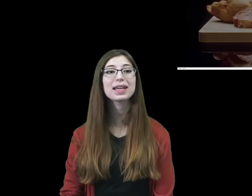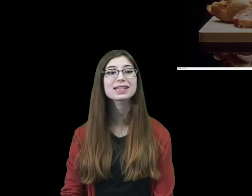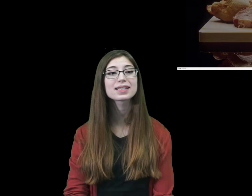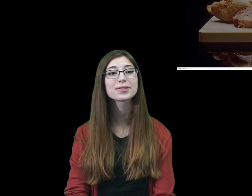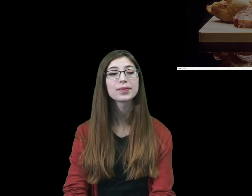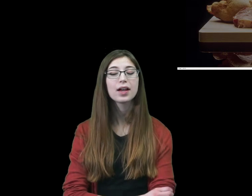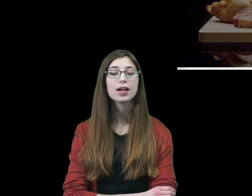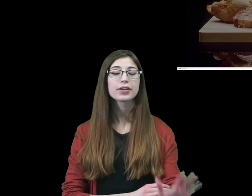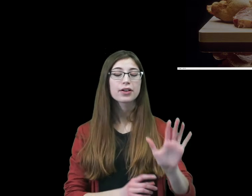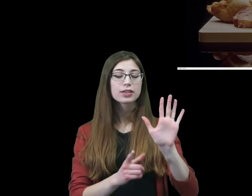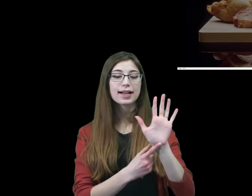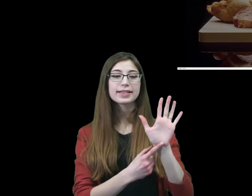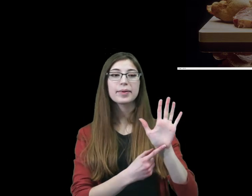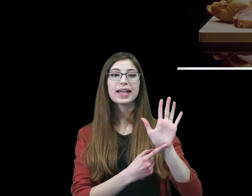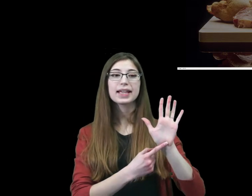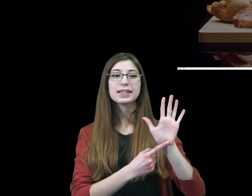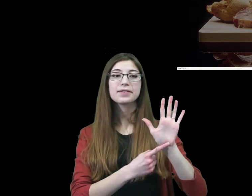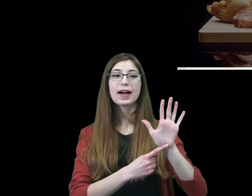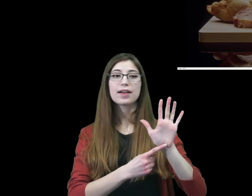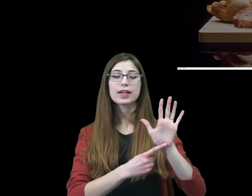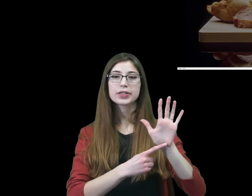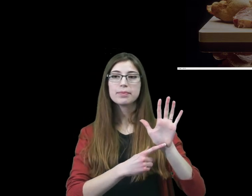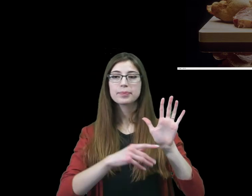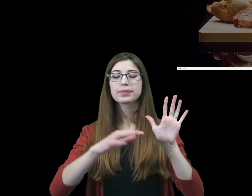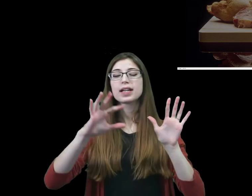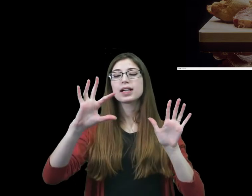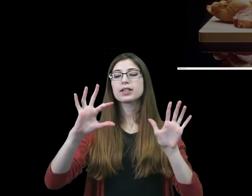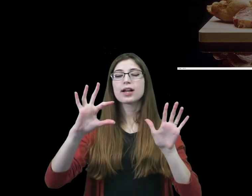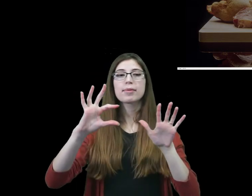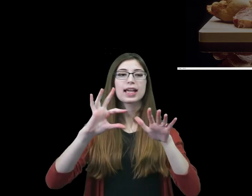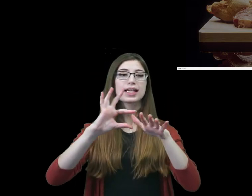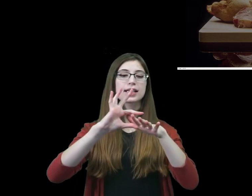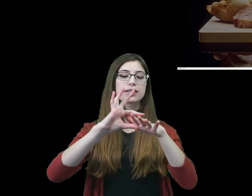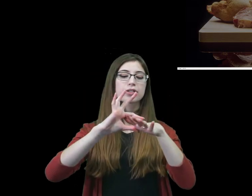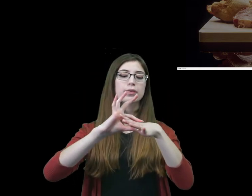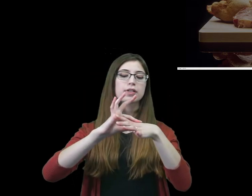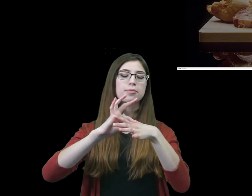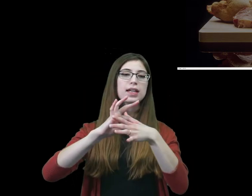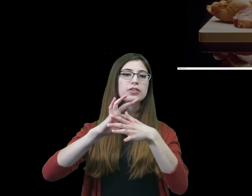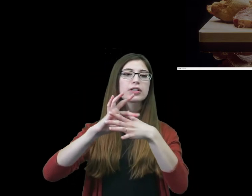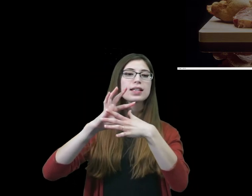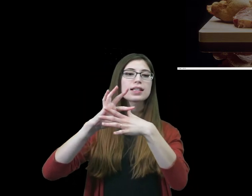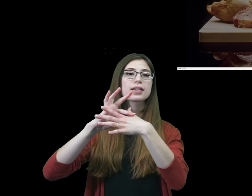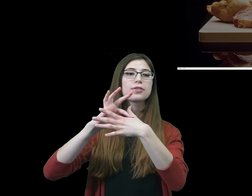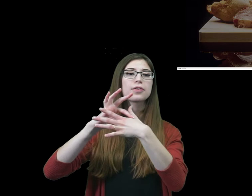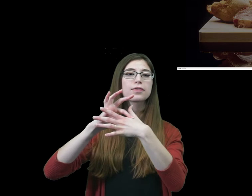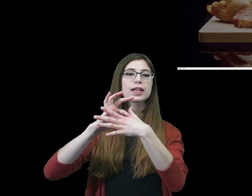Meat. Non-dominant hand in a 5 handshake. And your dominant hand is just going to pinch this little fleshy